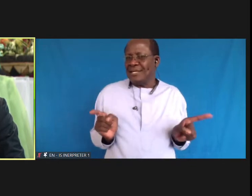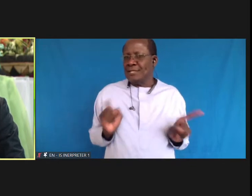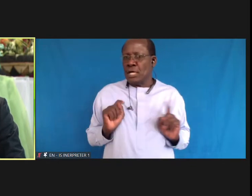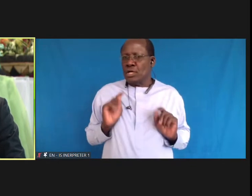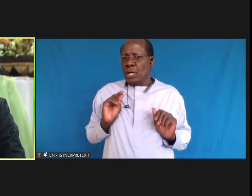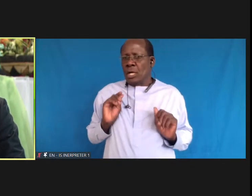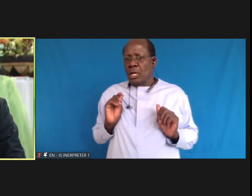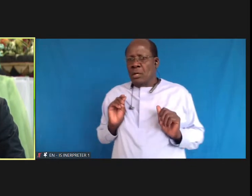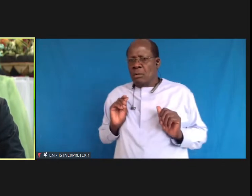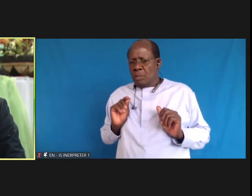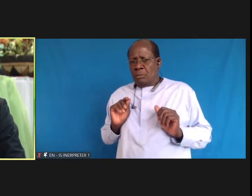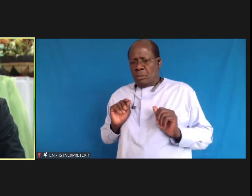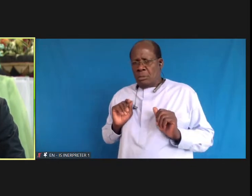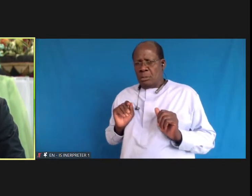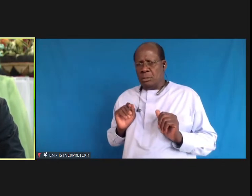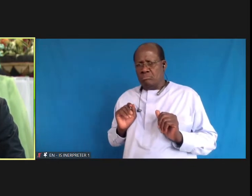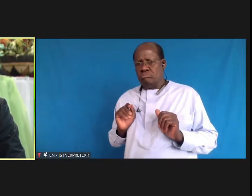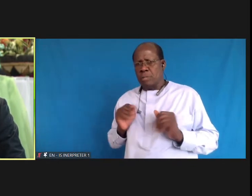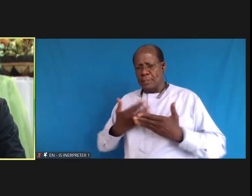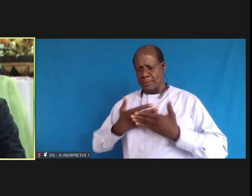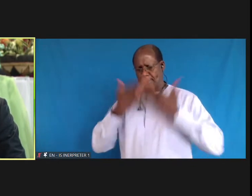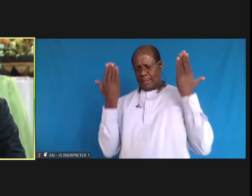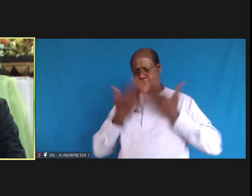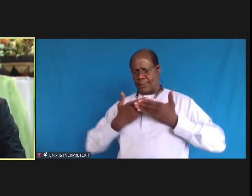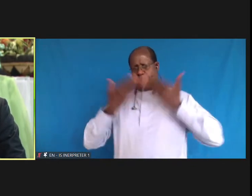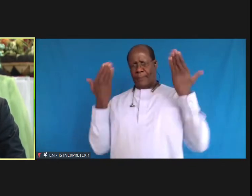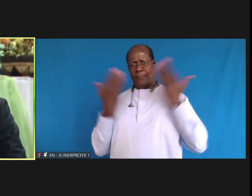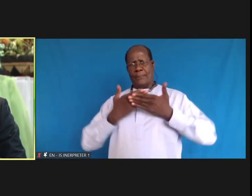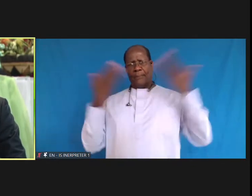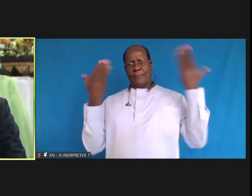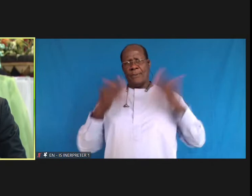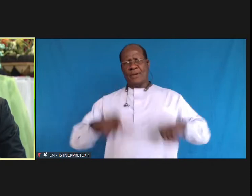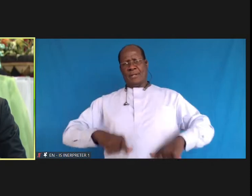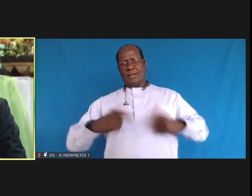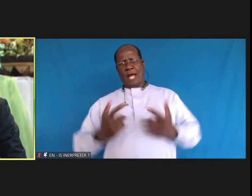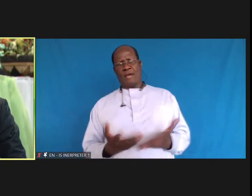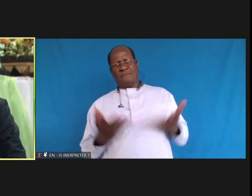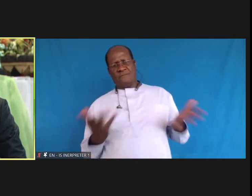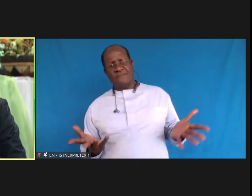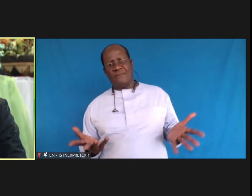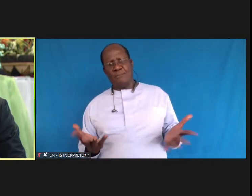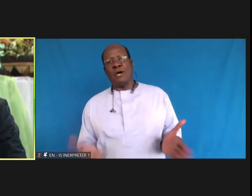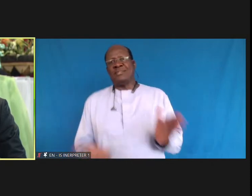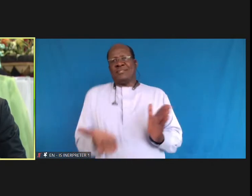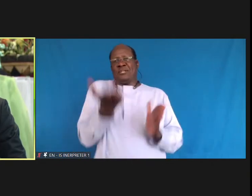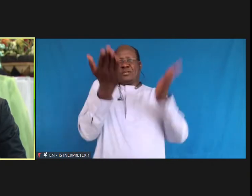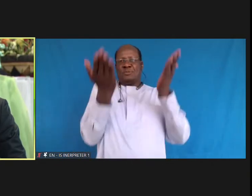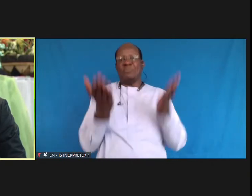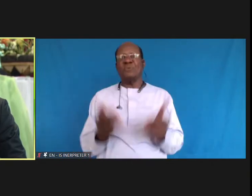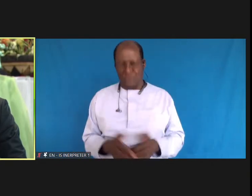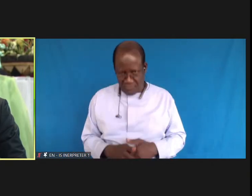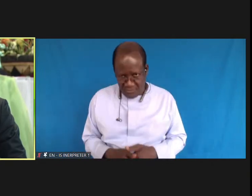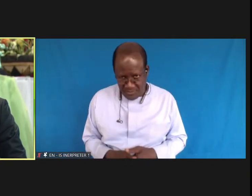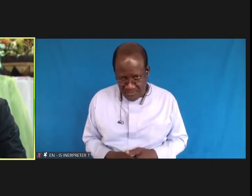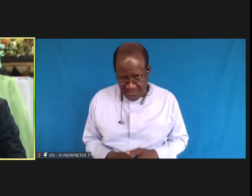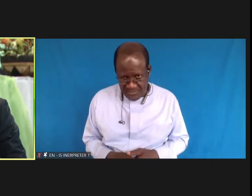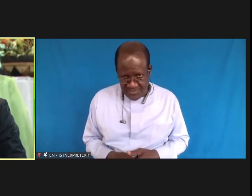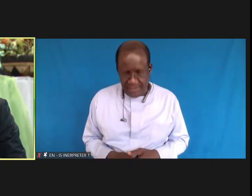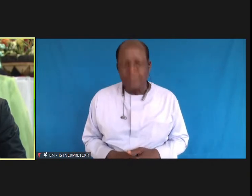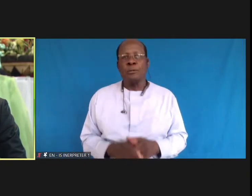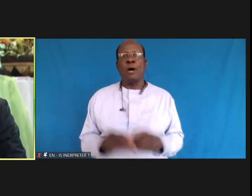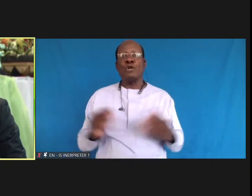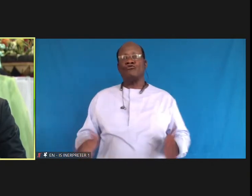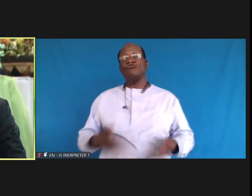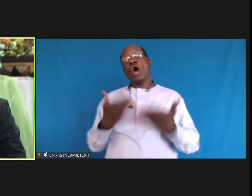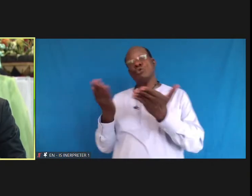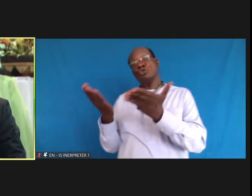condition. I think those are just key messages I would like to highlight, Madam Chair. Back to you, the floor for the closing of this